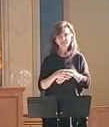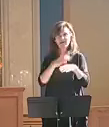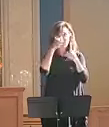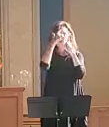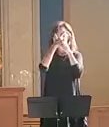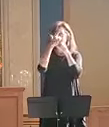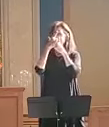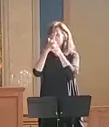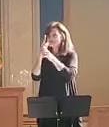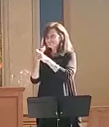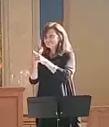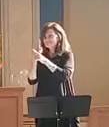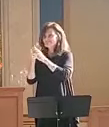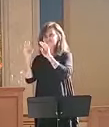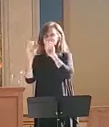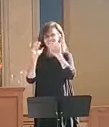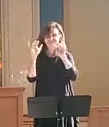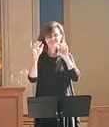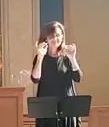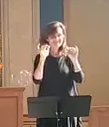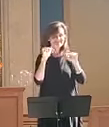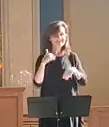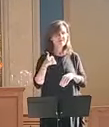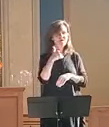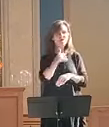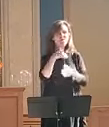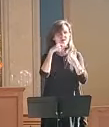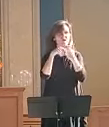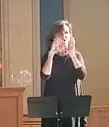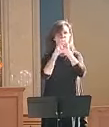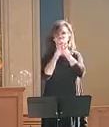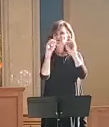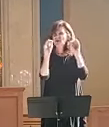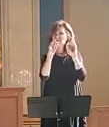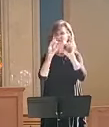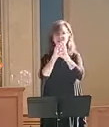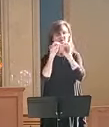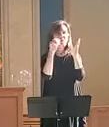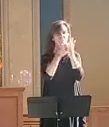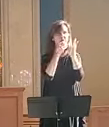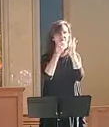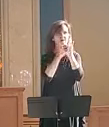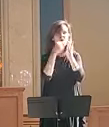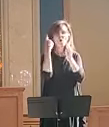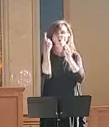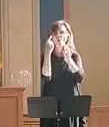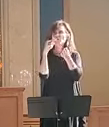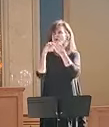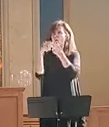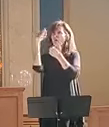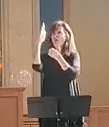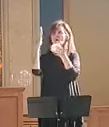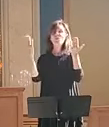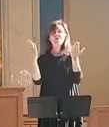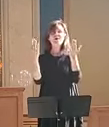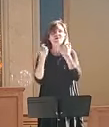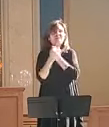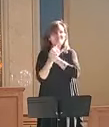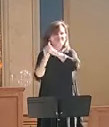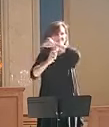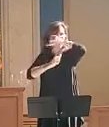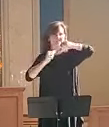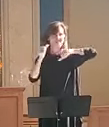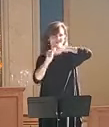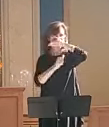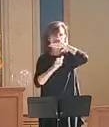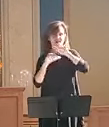Brothers and sisters, owe nothing to anyone except to love one another. For the